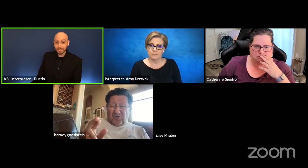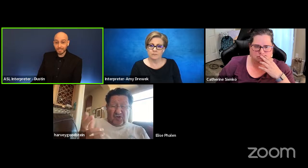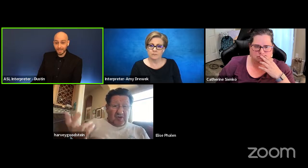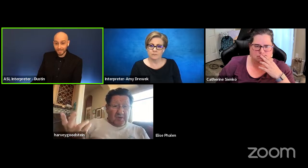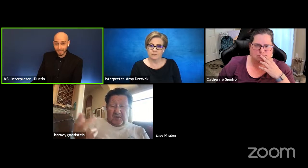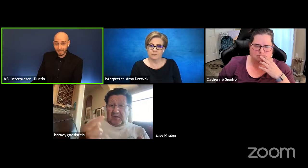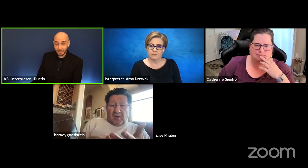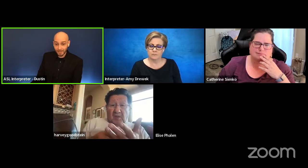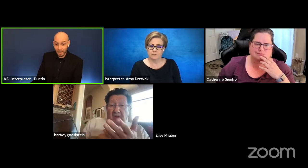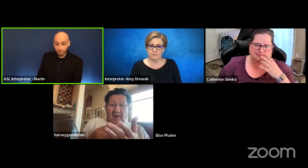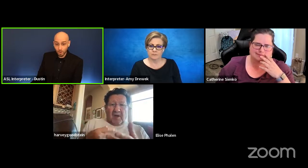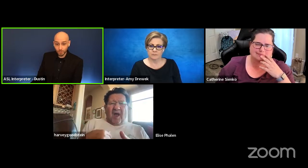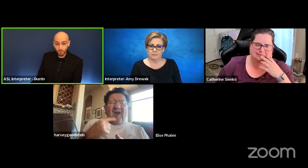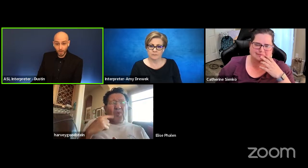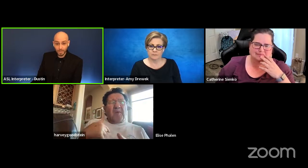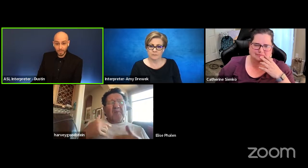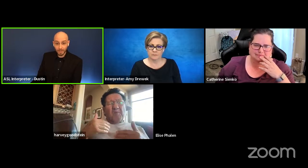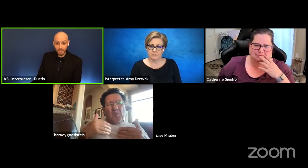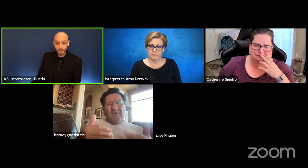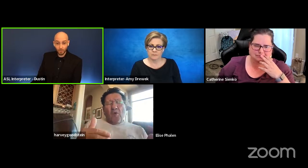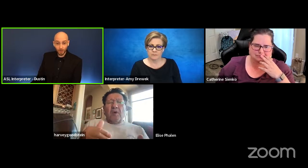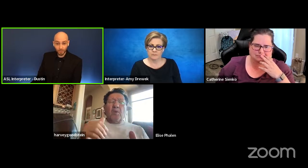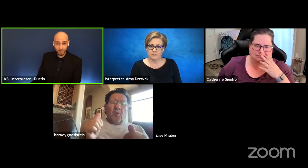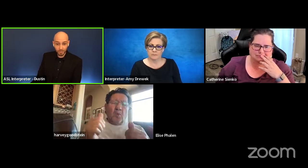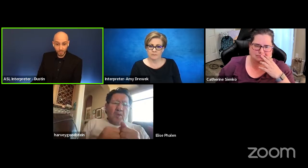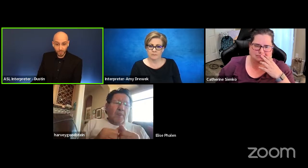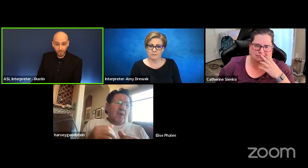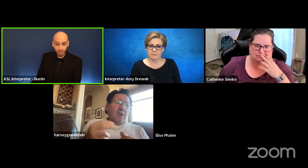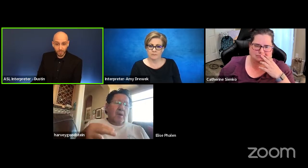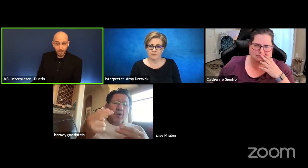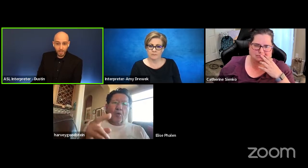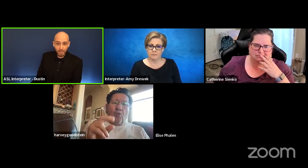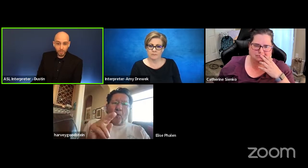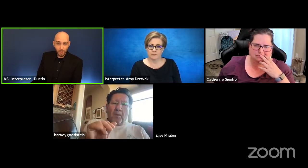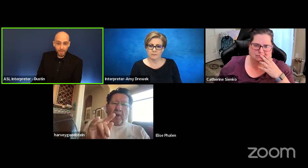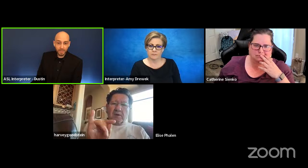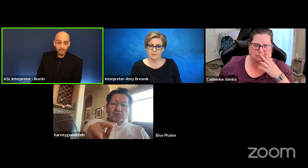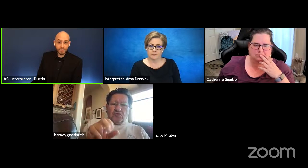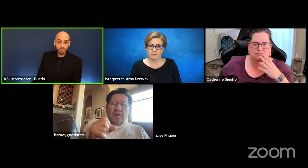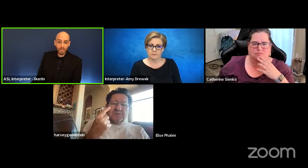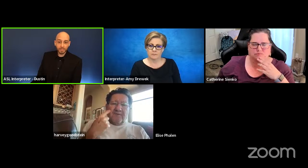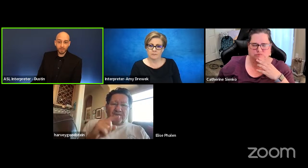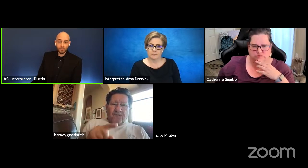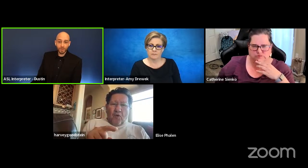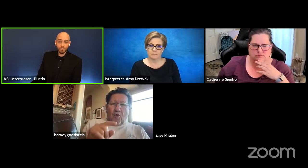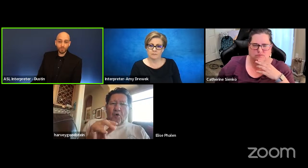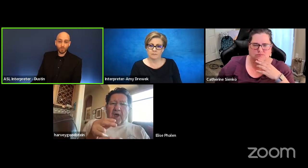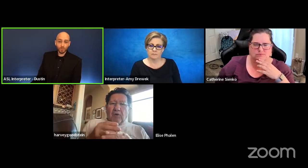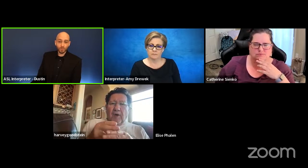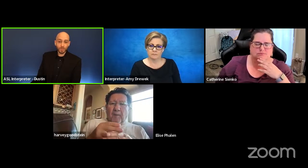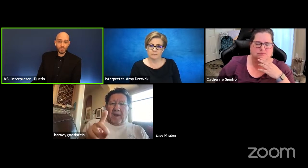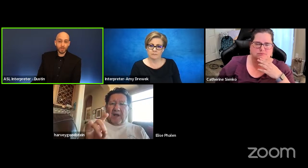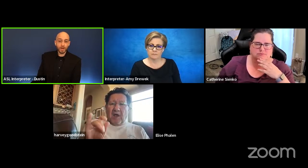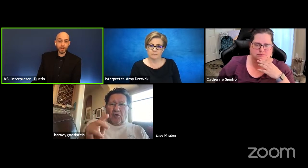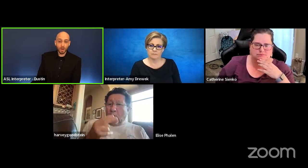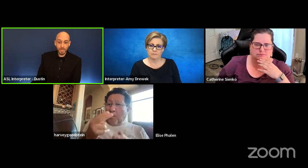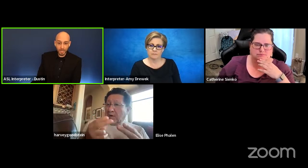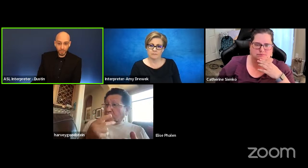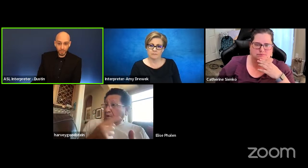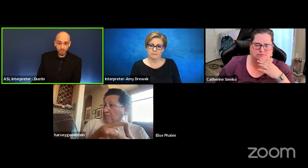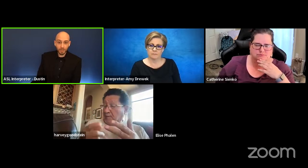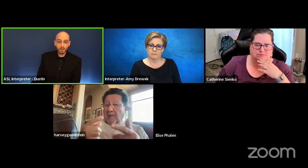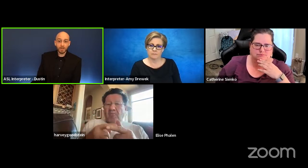one has seconded that motion quite yet, and here we are discussing it. So I think it's best if we move forward with